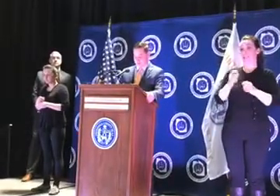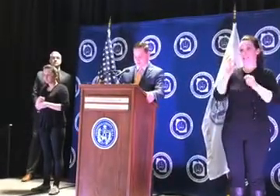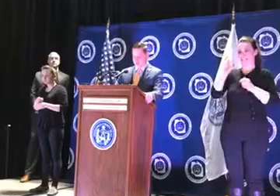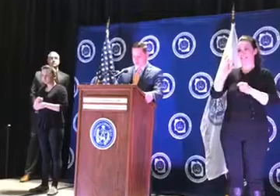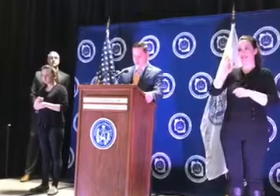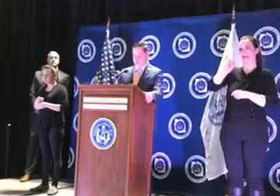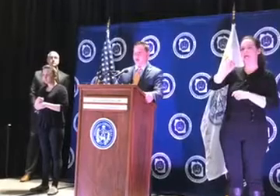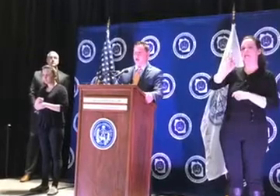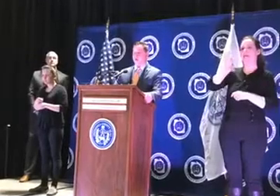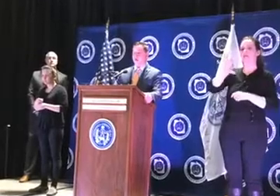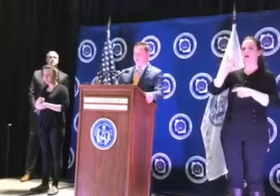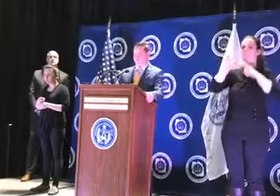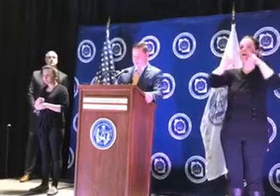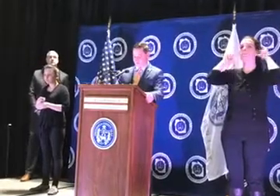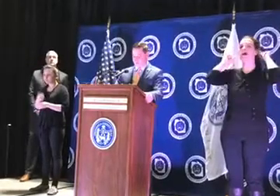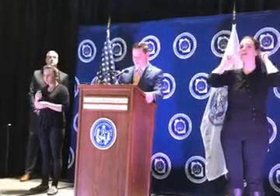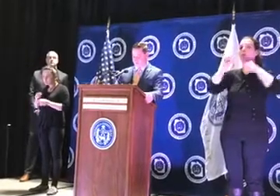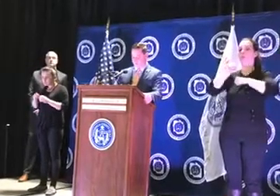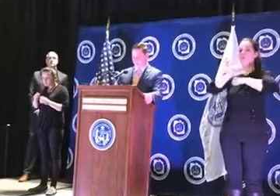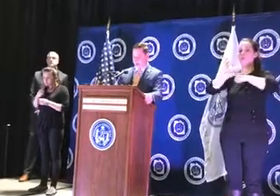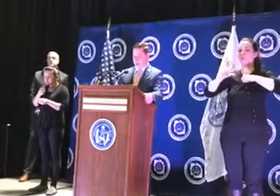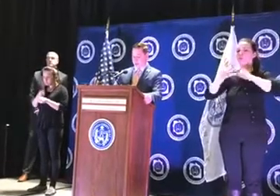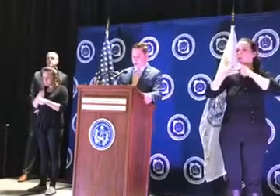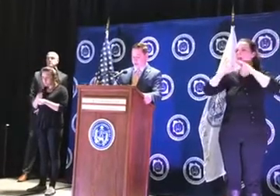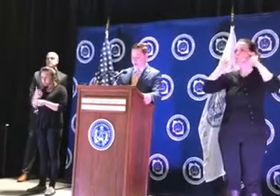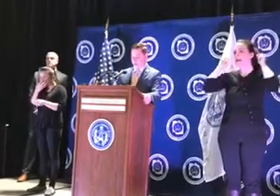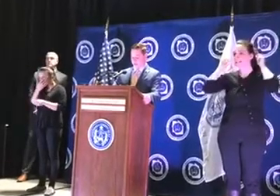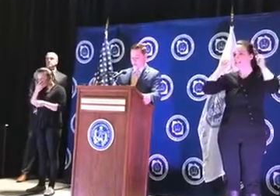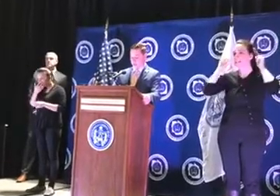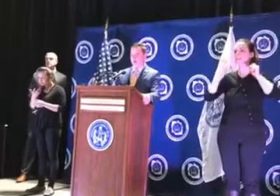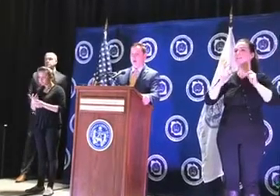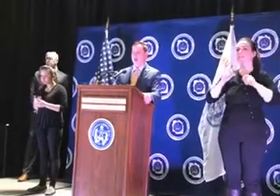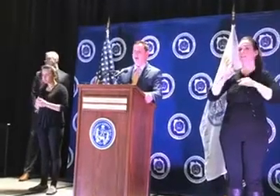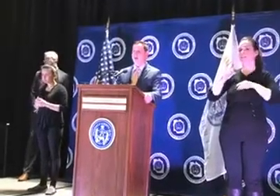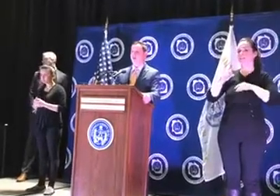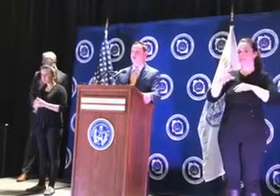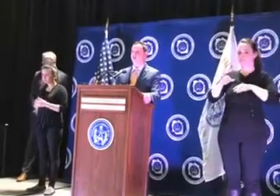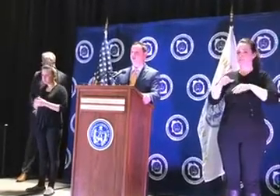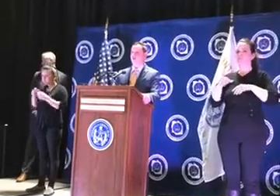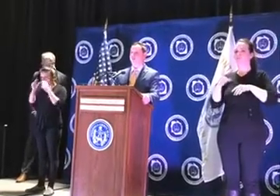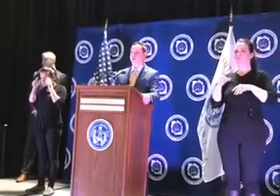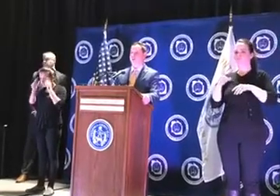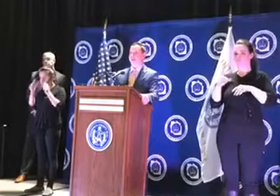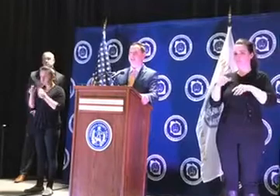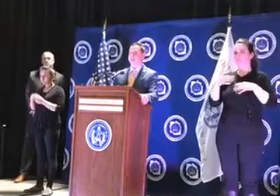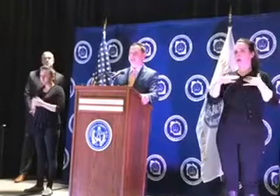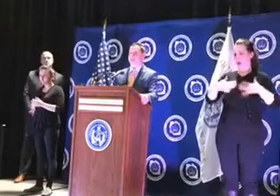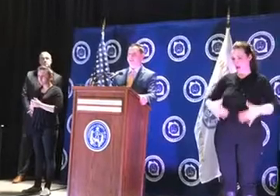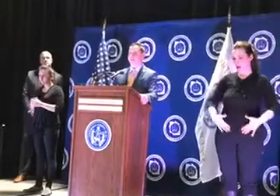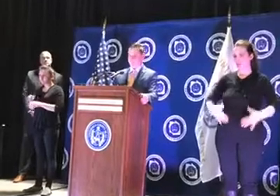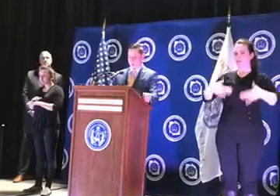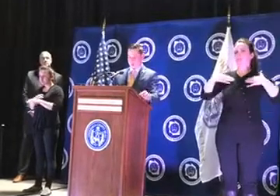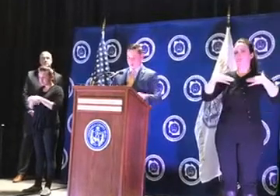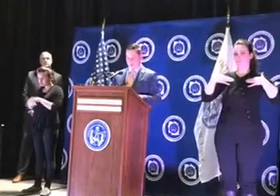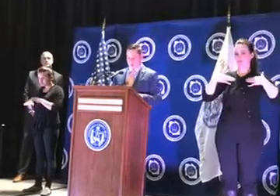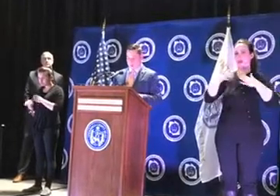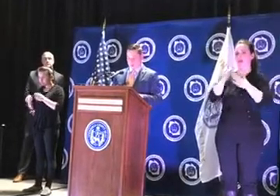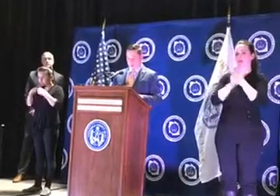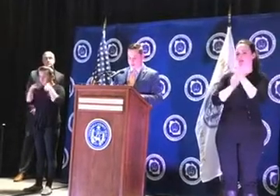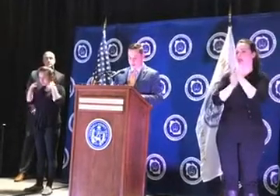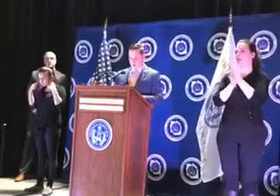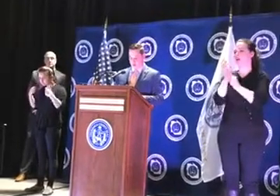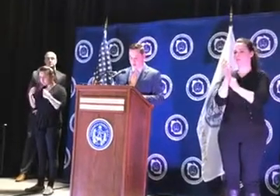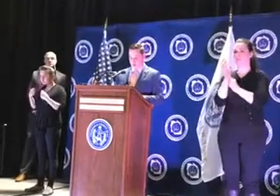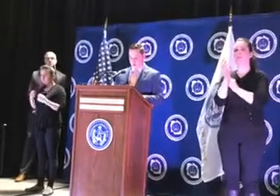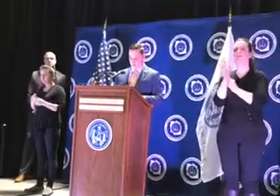masks, surgical gowns and gloves, eye protection, and, of course, hand sanitizer. So those,